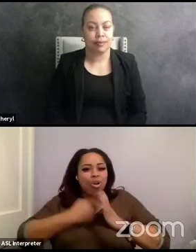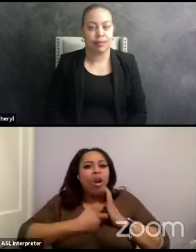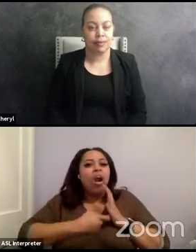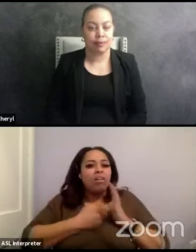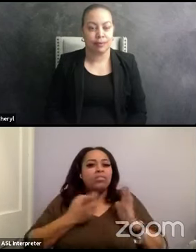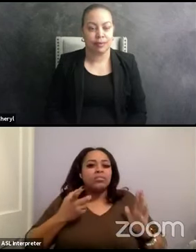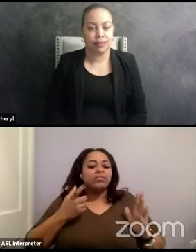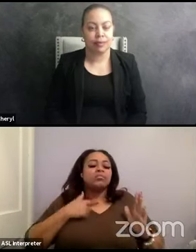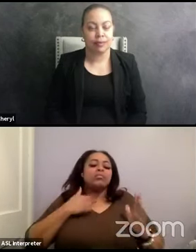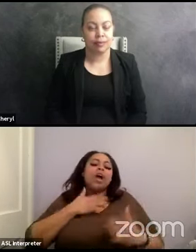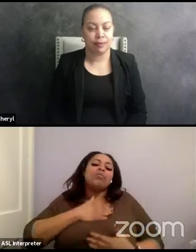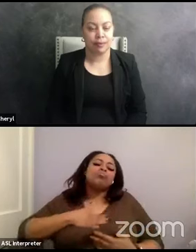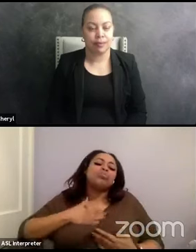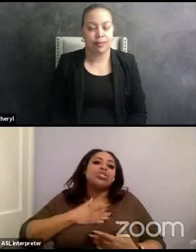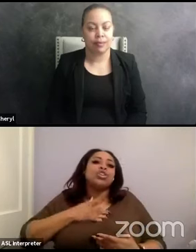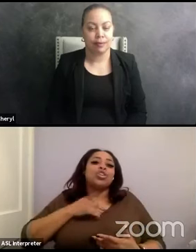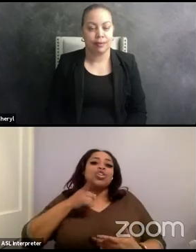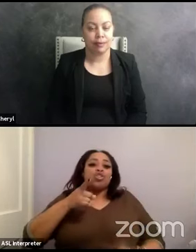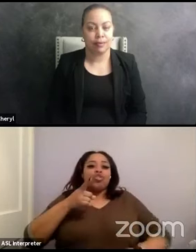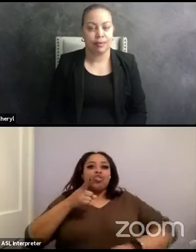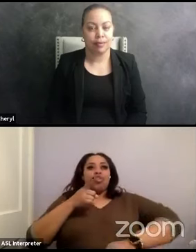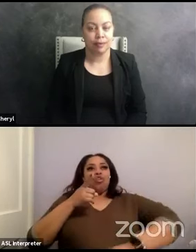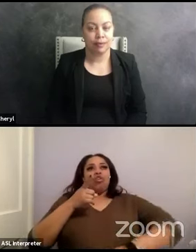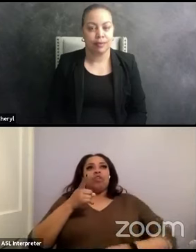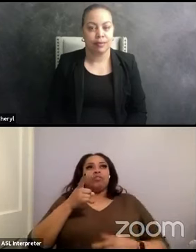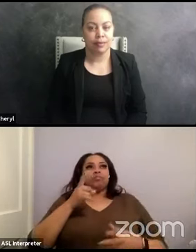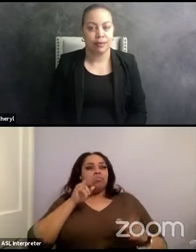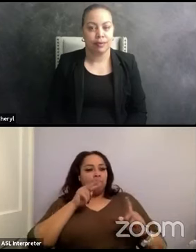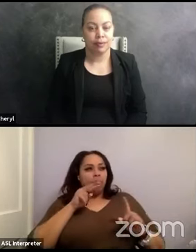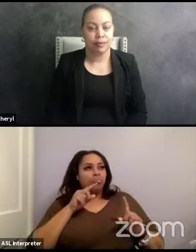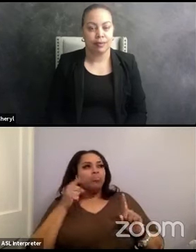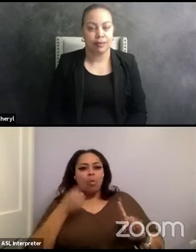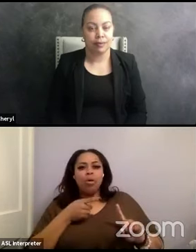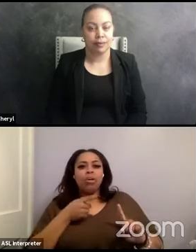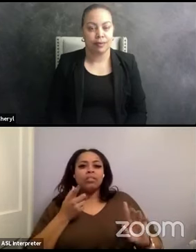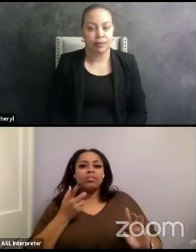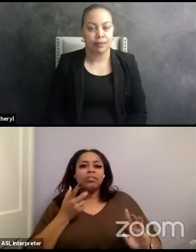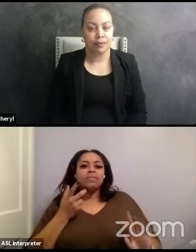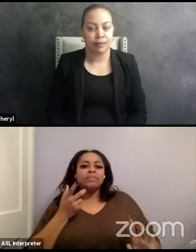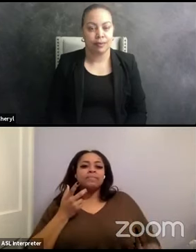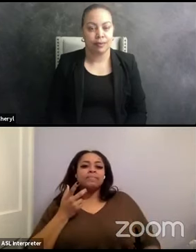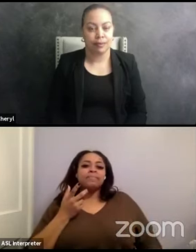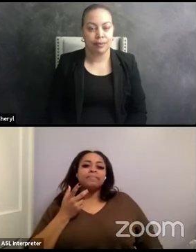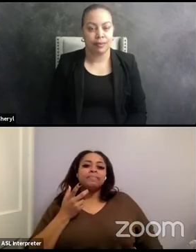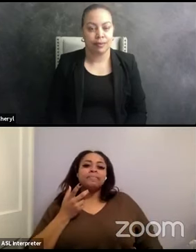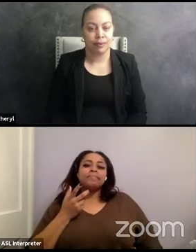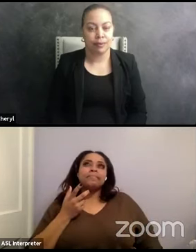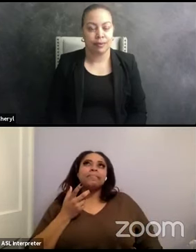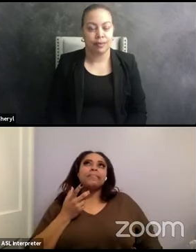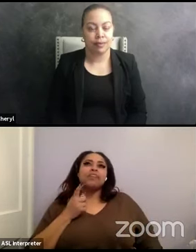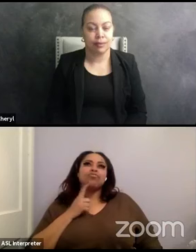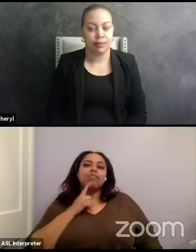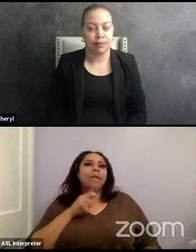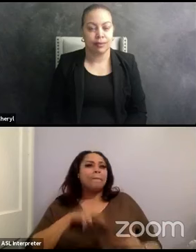so I appreciate your hearing your vantage point. I That's really meaningful to